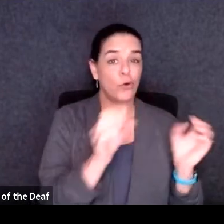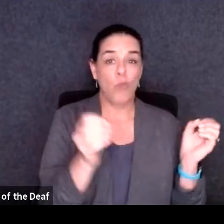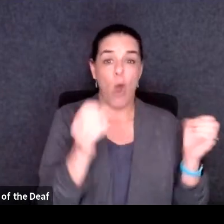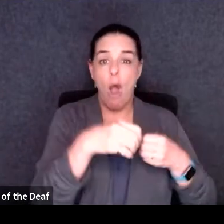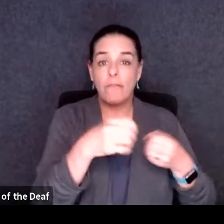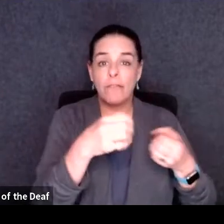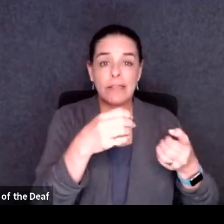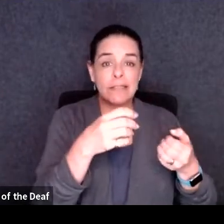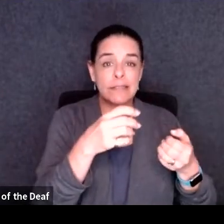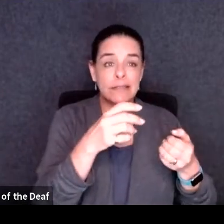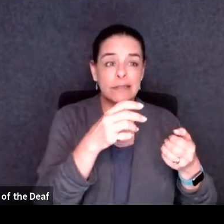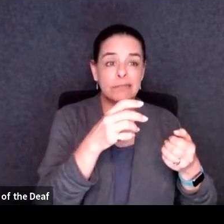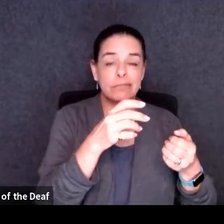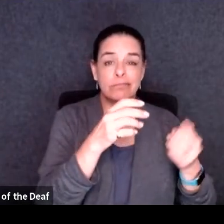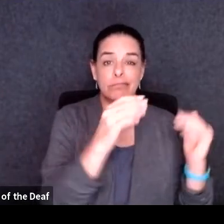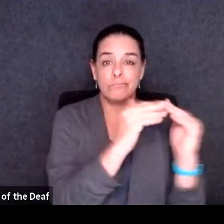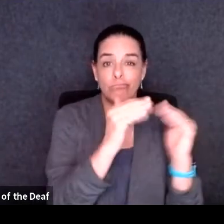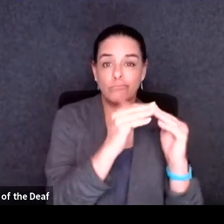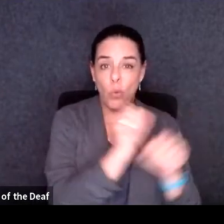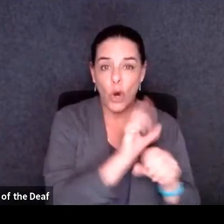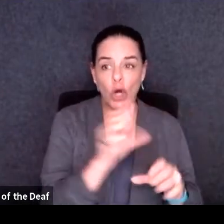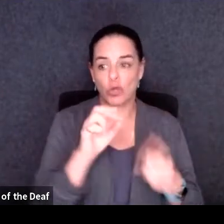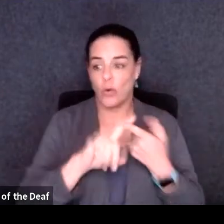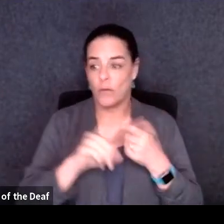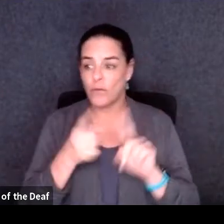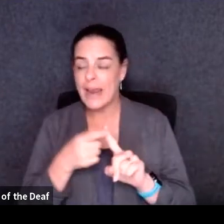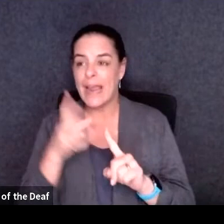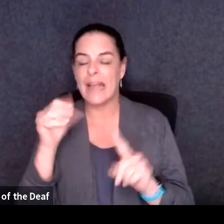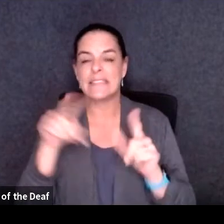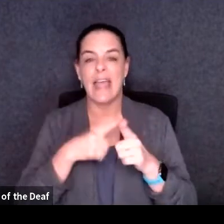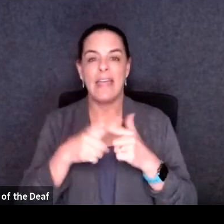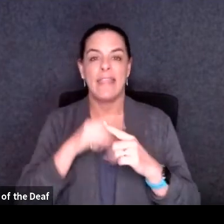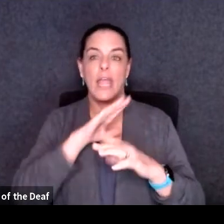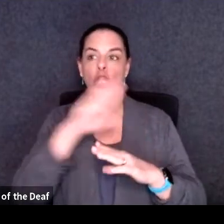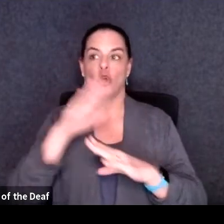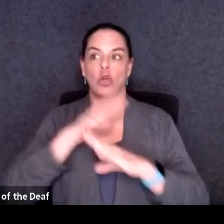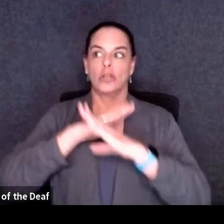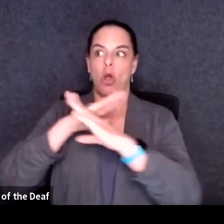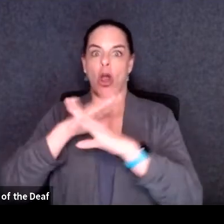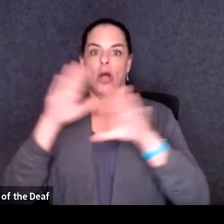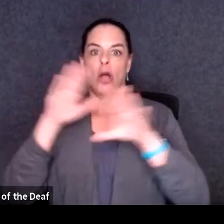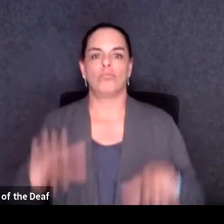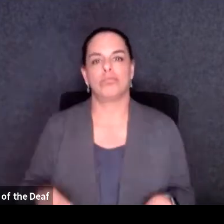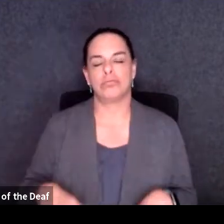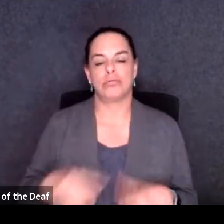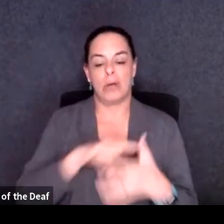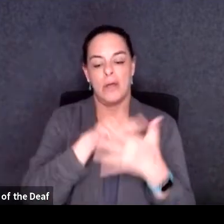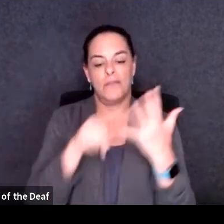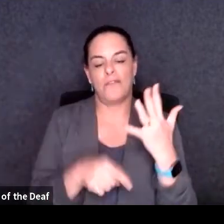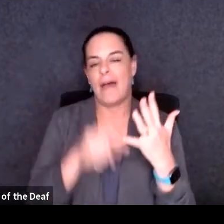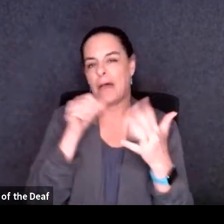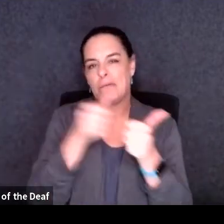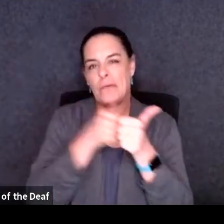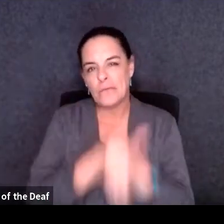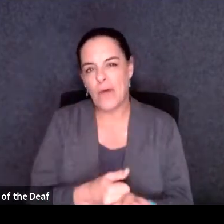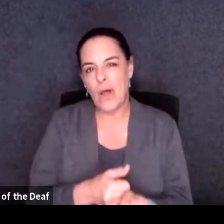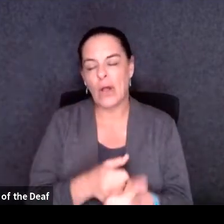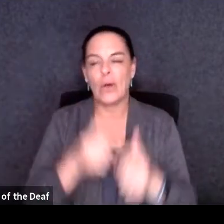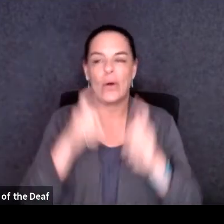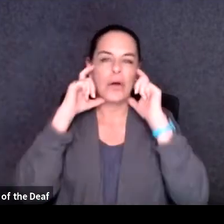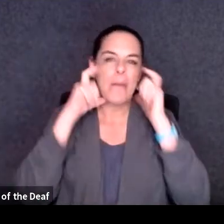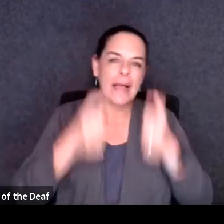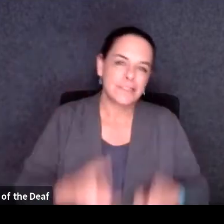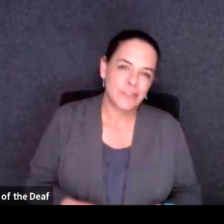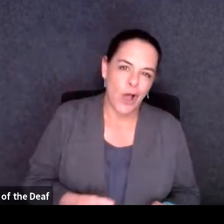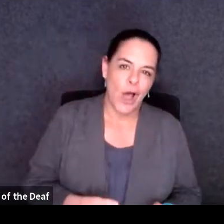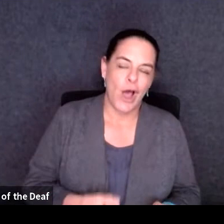and letting your guard down and not following the 5 core actions in those settings and not being separated, not wearing your mask in those settings. And so we